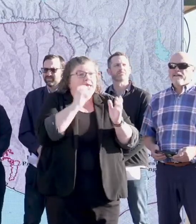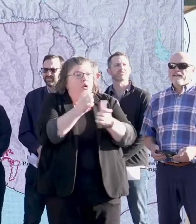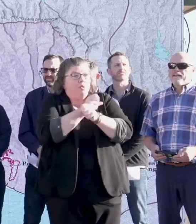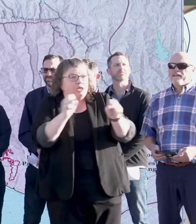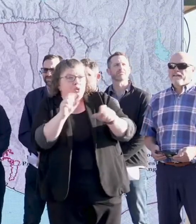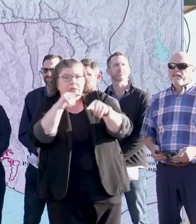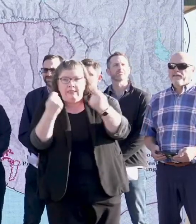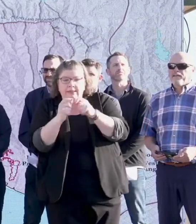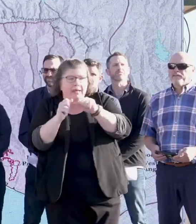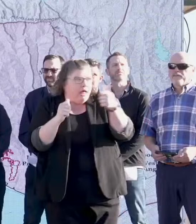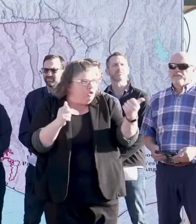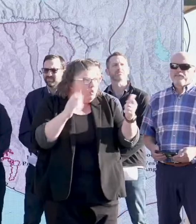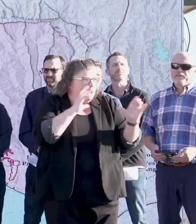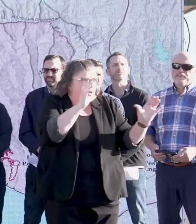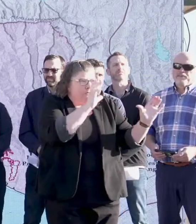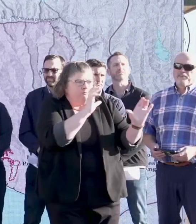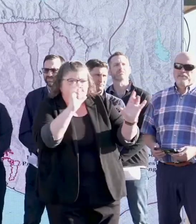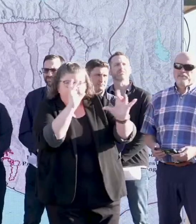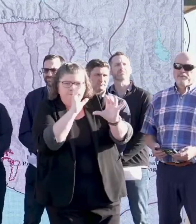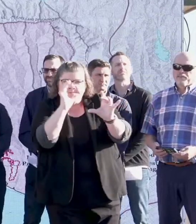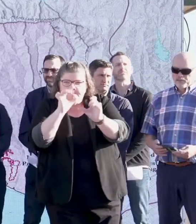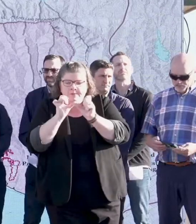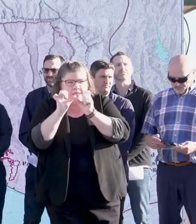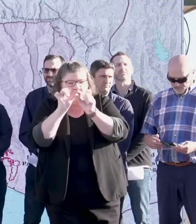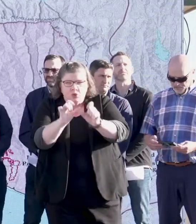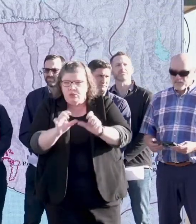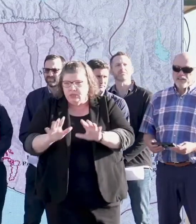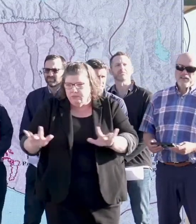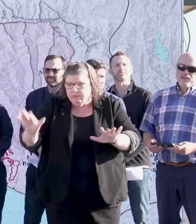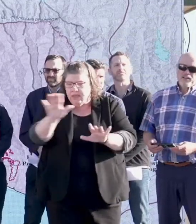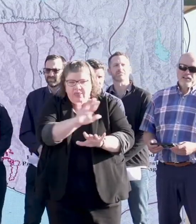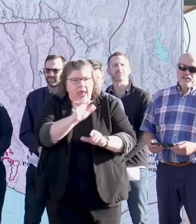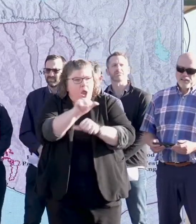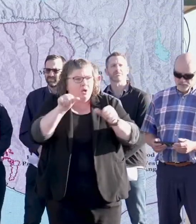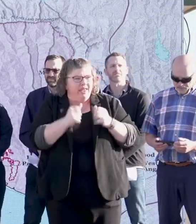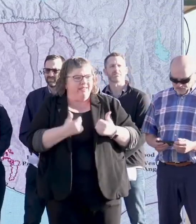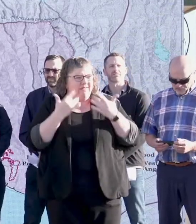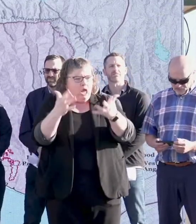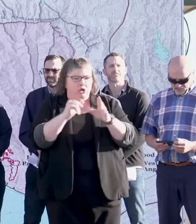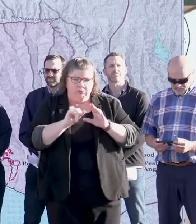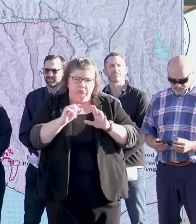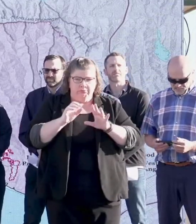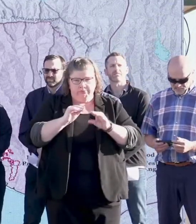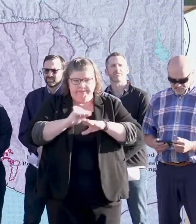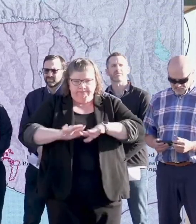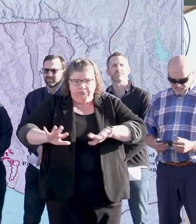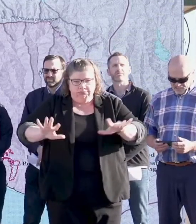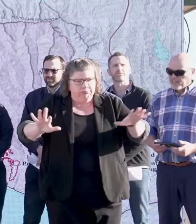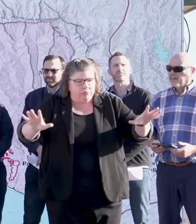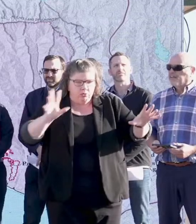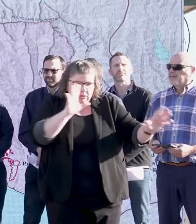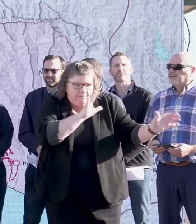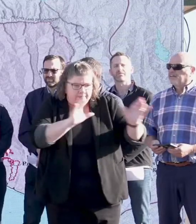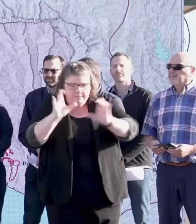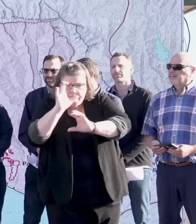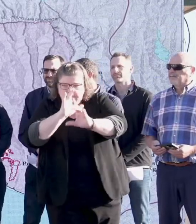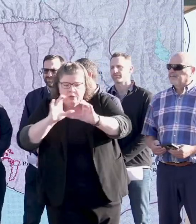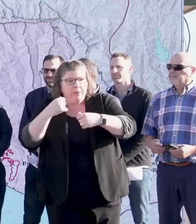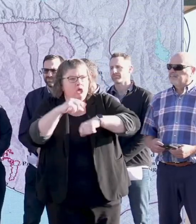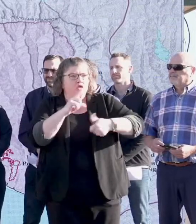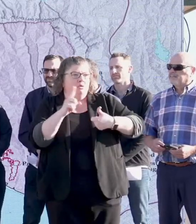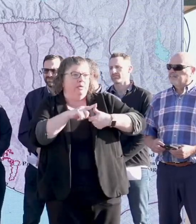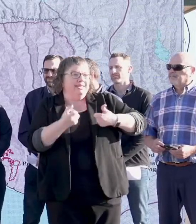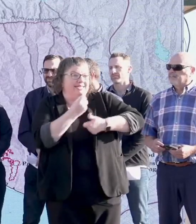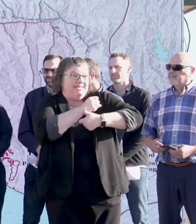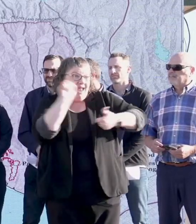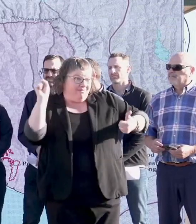agencies, we are conducting ongoing search and rescue operations in the impacted areas. Our goal is to ensure the safety of these areas,